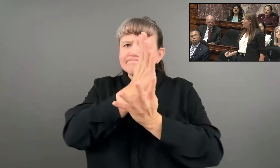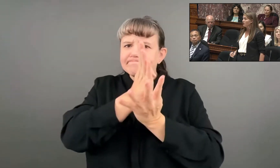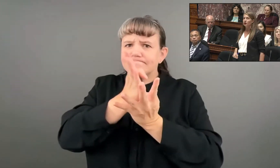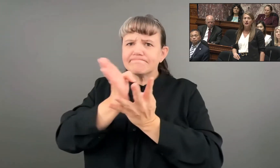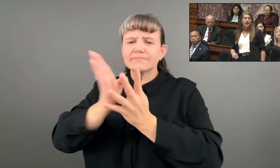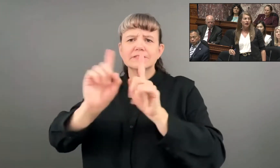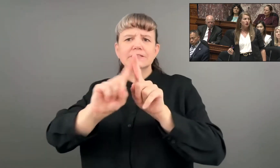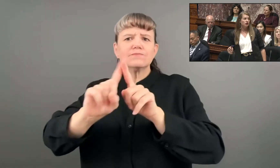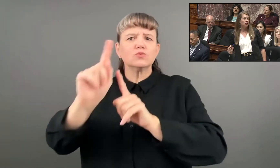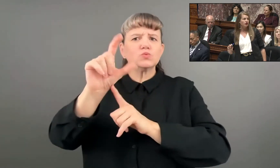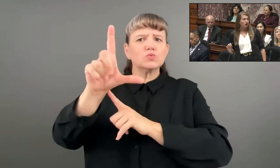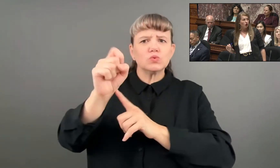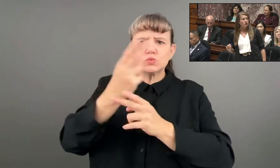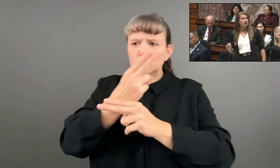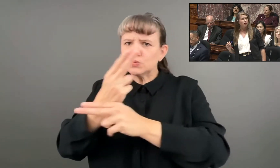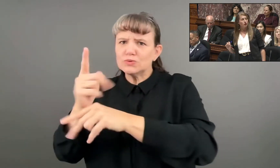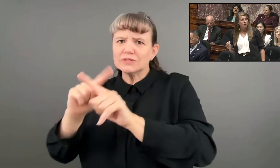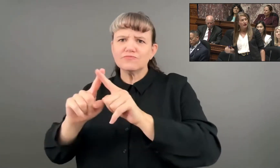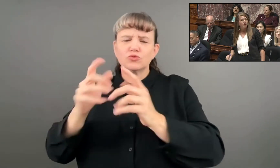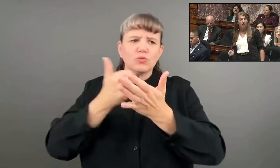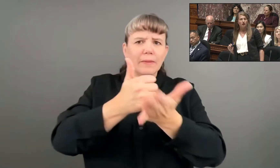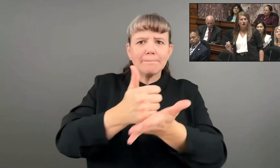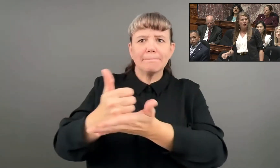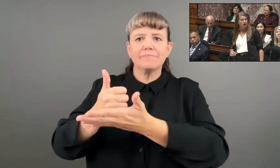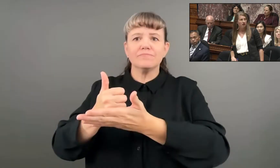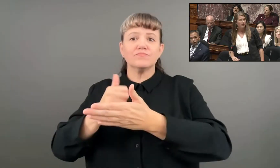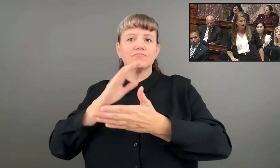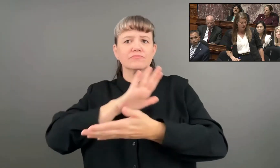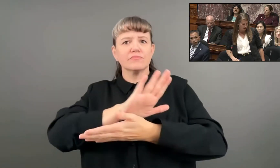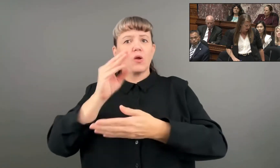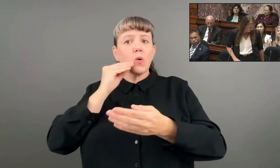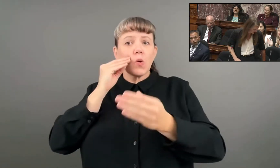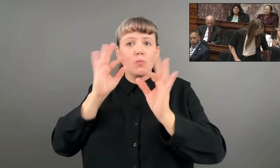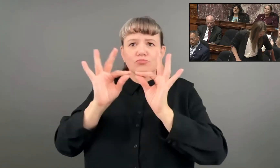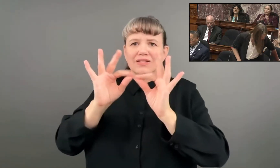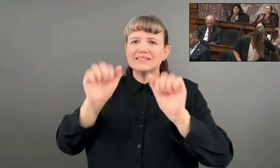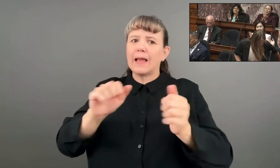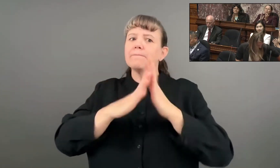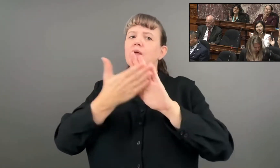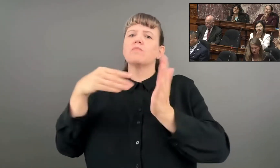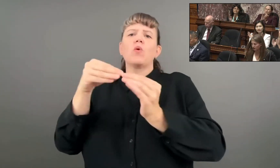more affordable and to ensure that homes are for people all across BC.